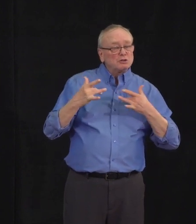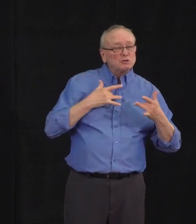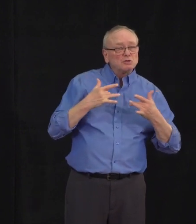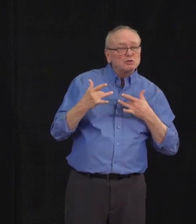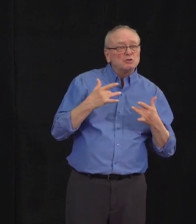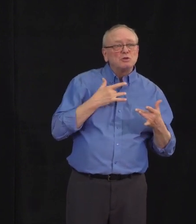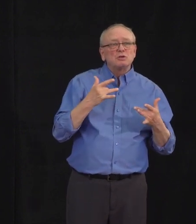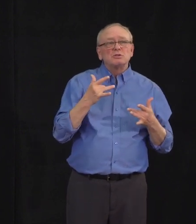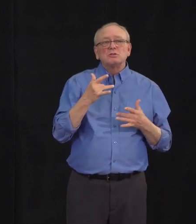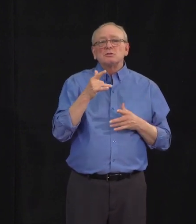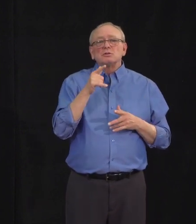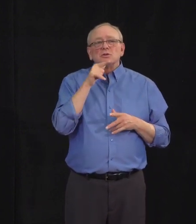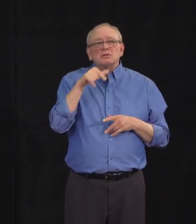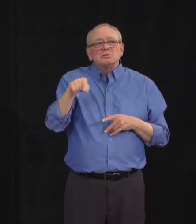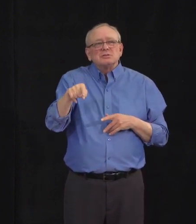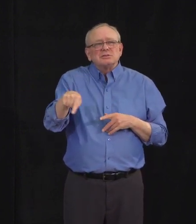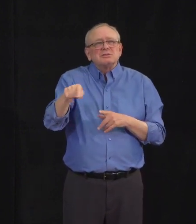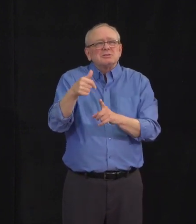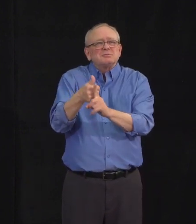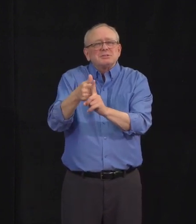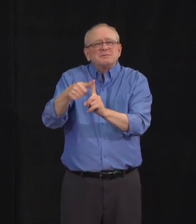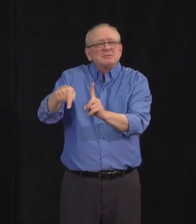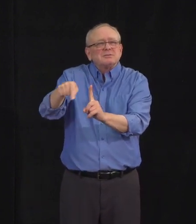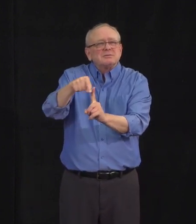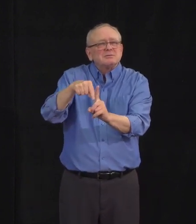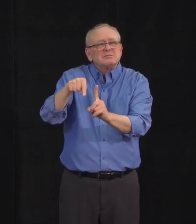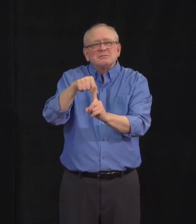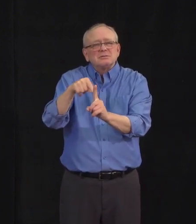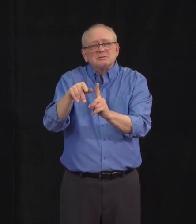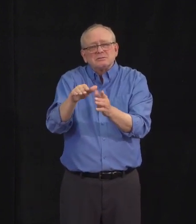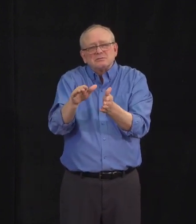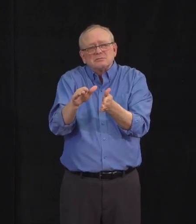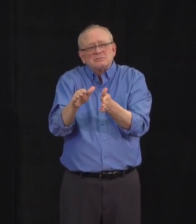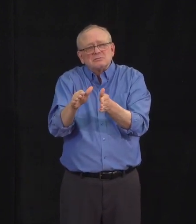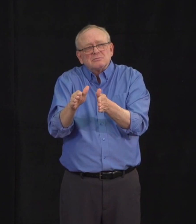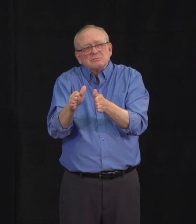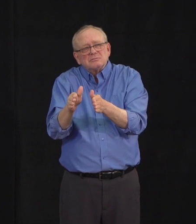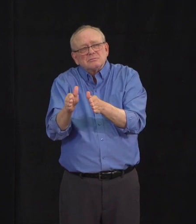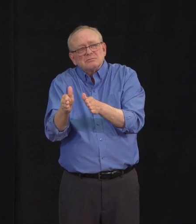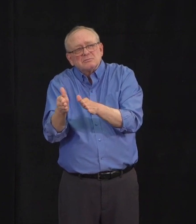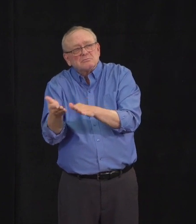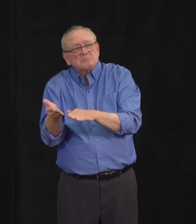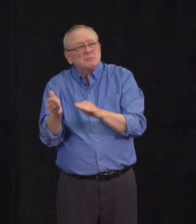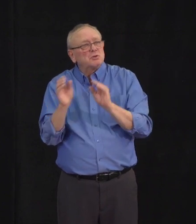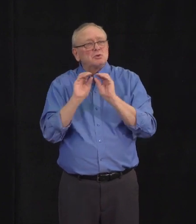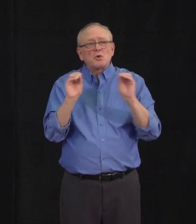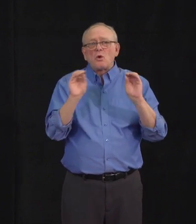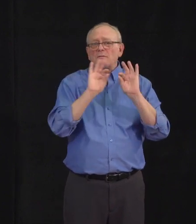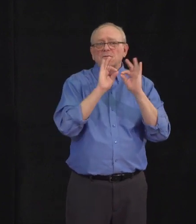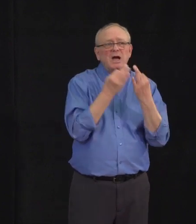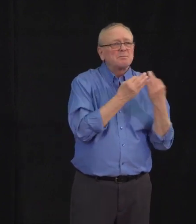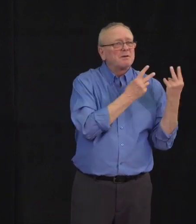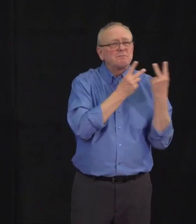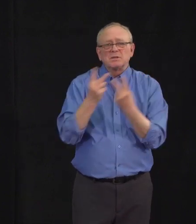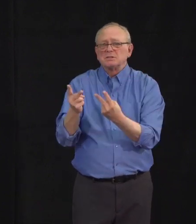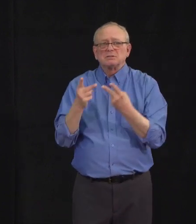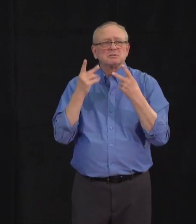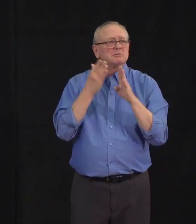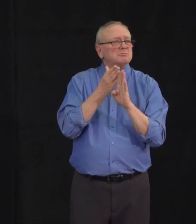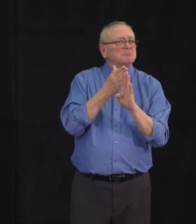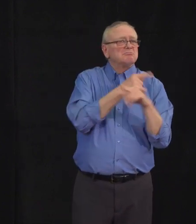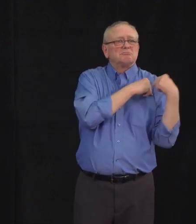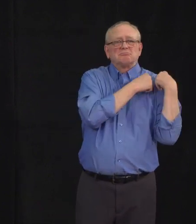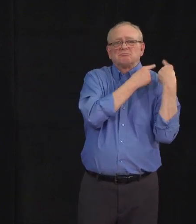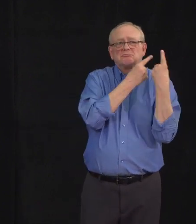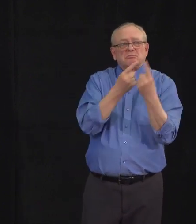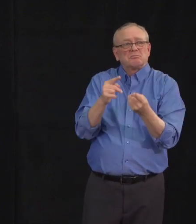haven't been able to have visits from family members, so essentially dying alone? And further to that, I guess I wonder